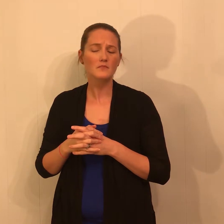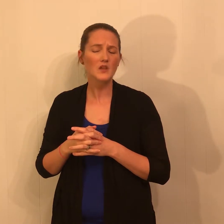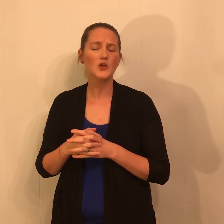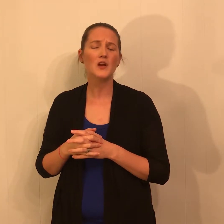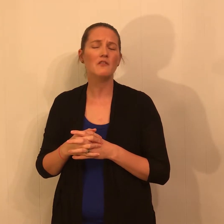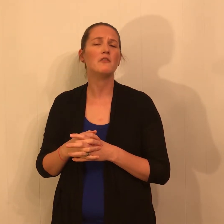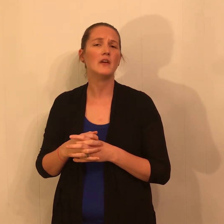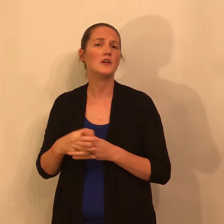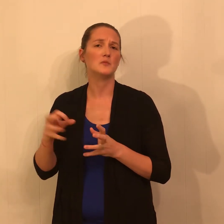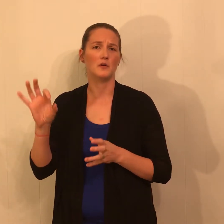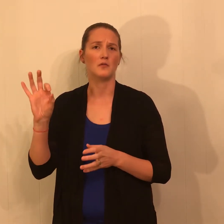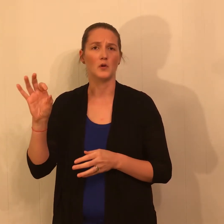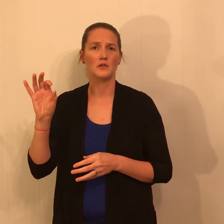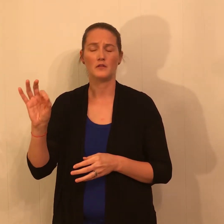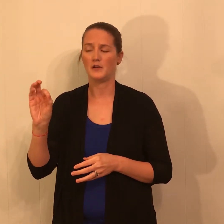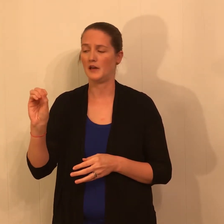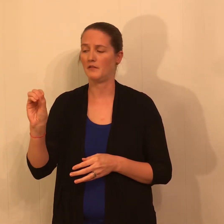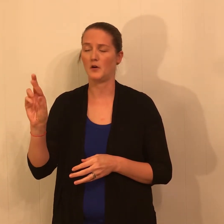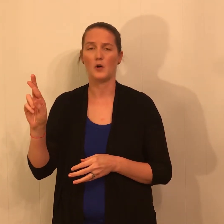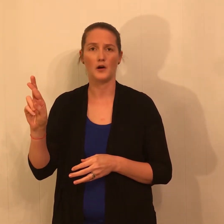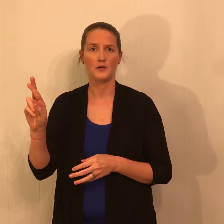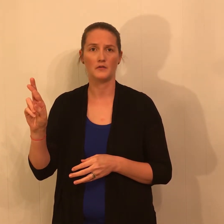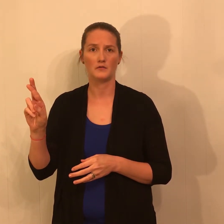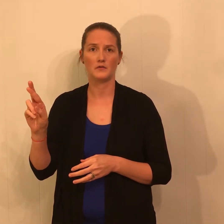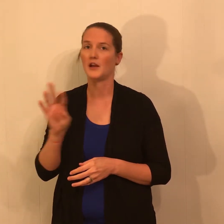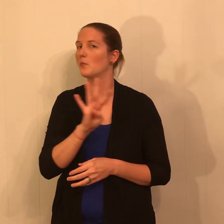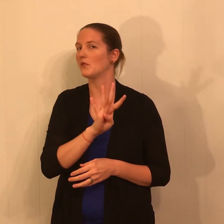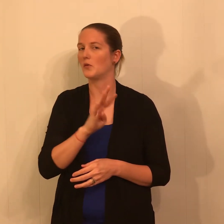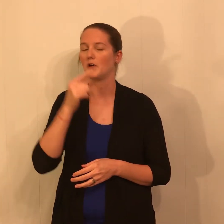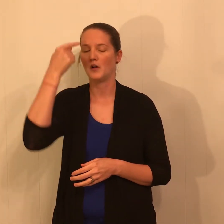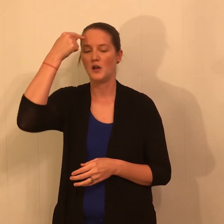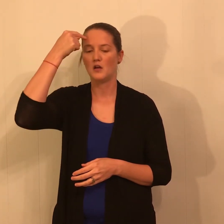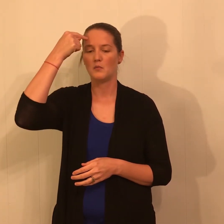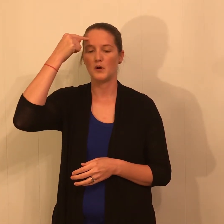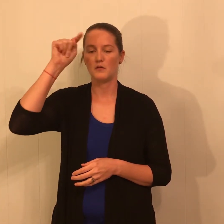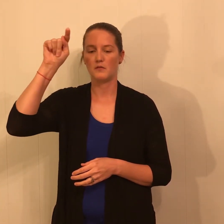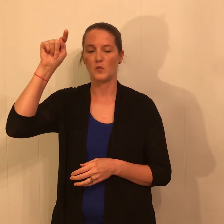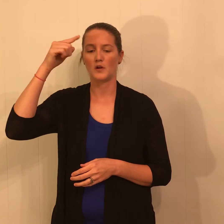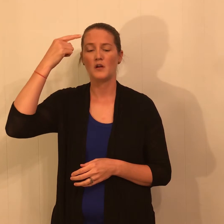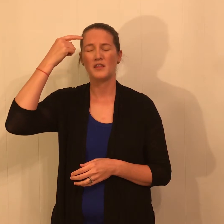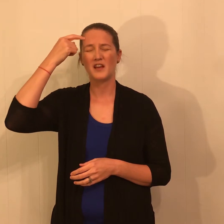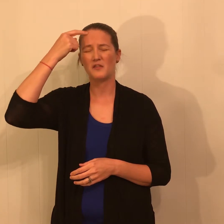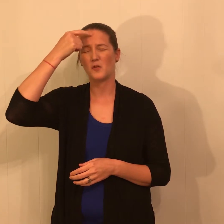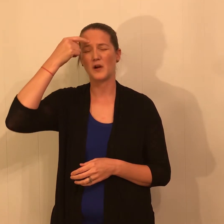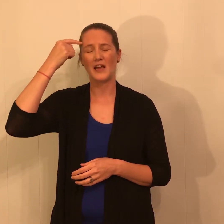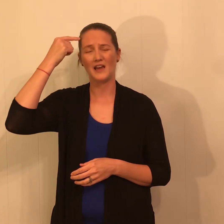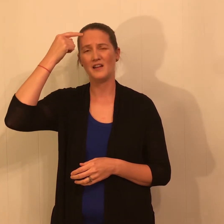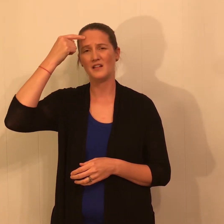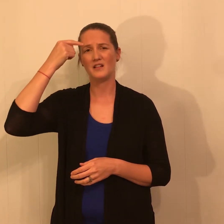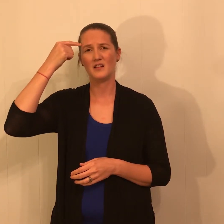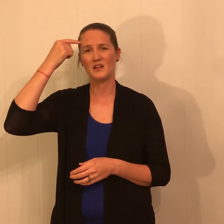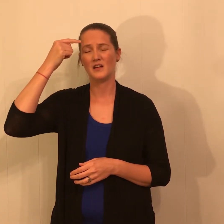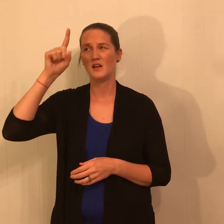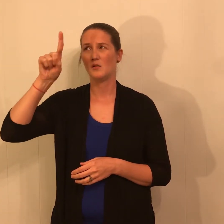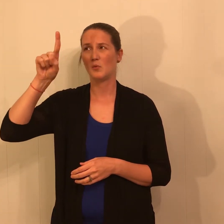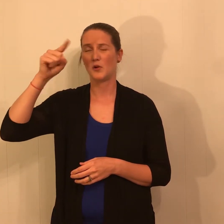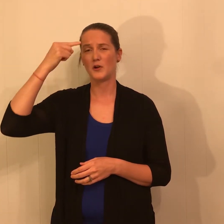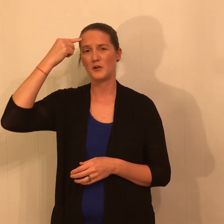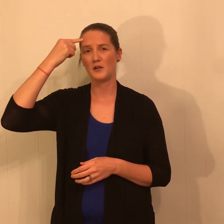You can even finger spell for. F-O-R. Not number 4, but 4. Think forehead, pointer. And